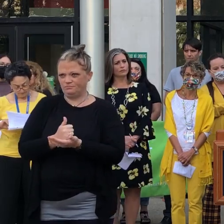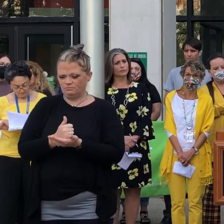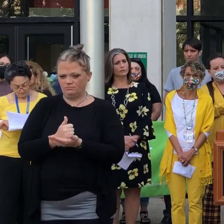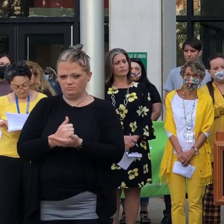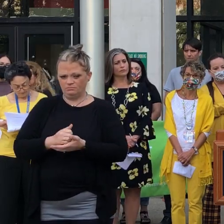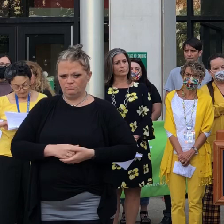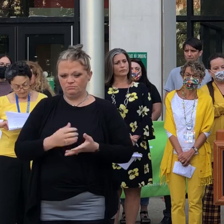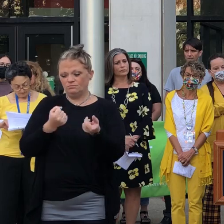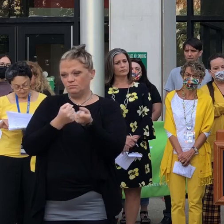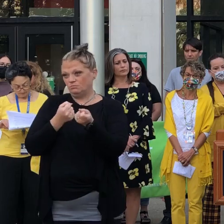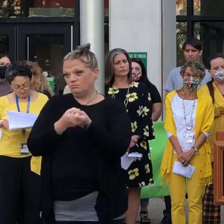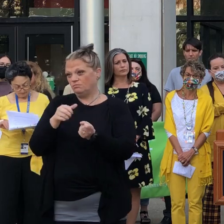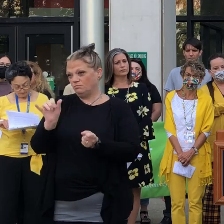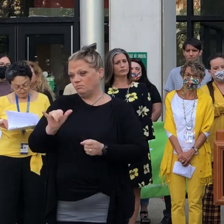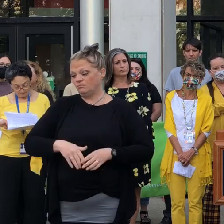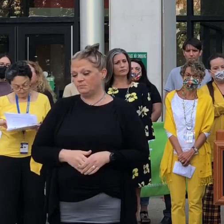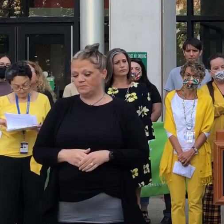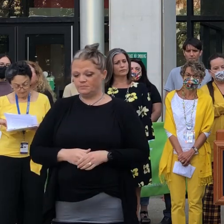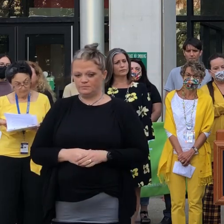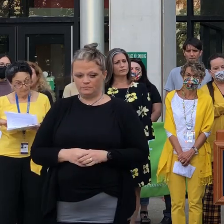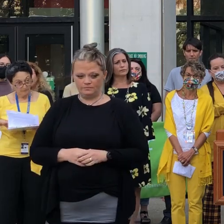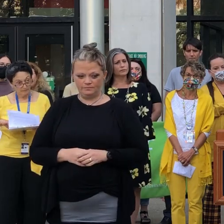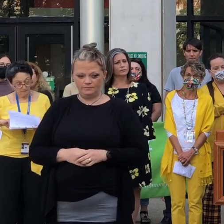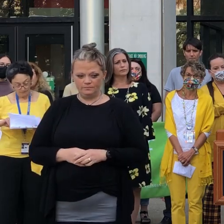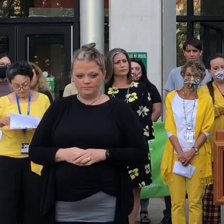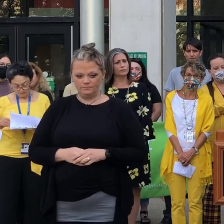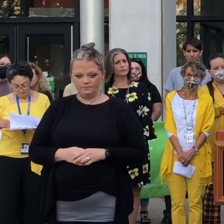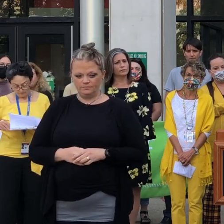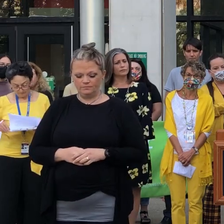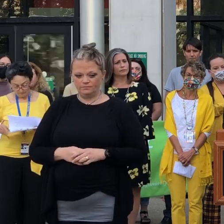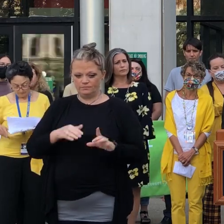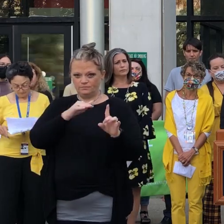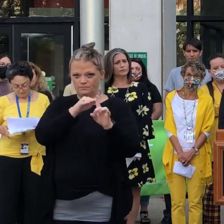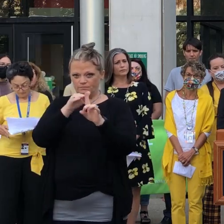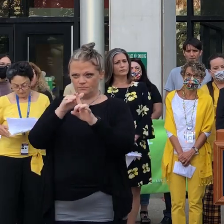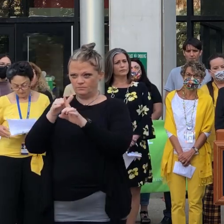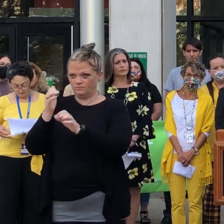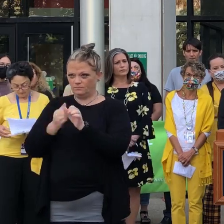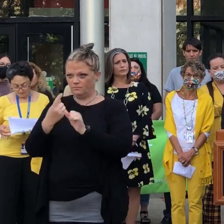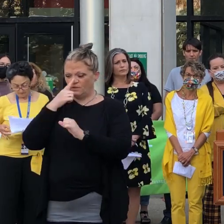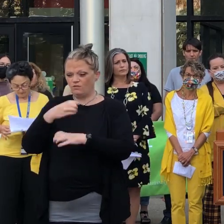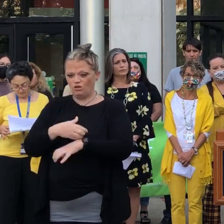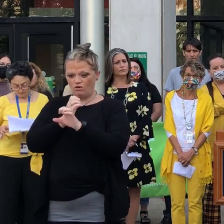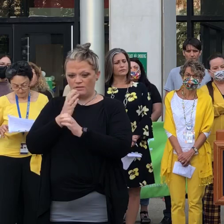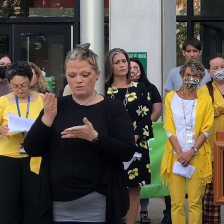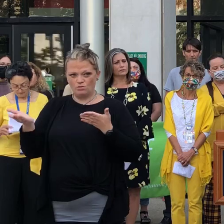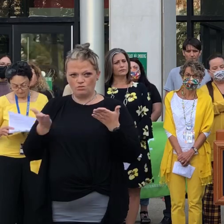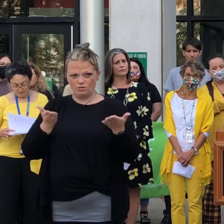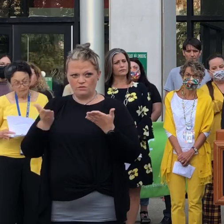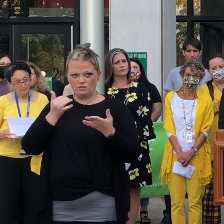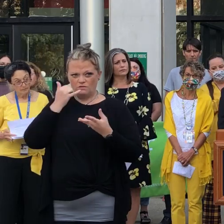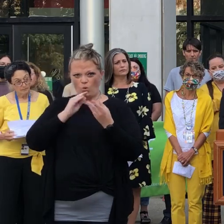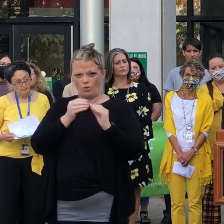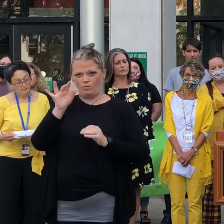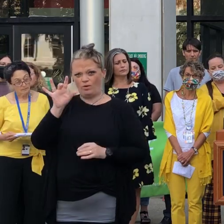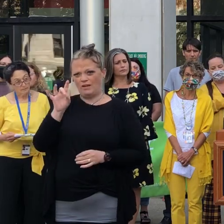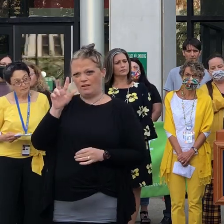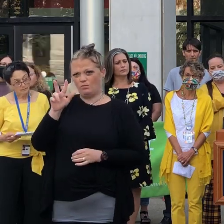and support. I do want to remind everybody of the crisis services number,